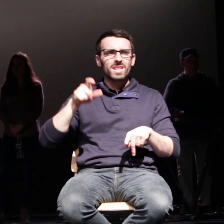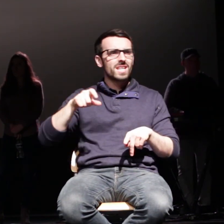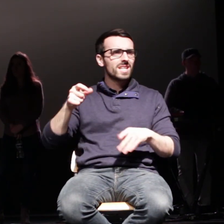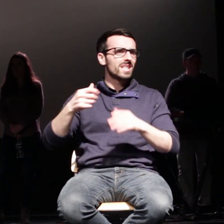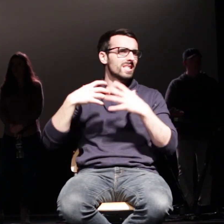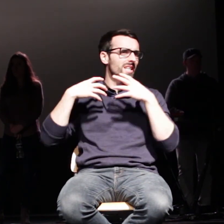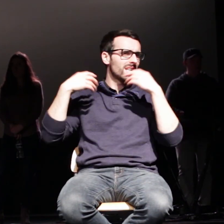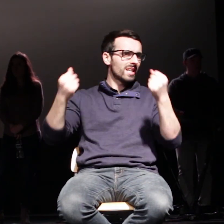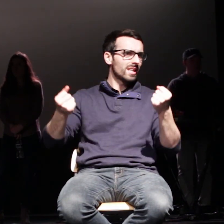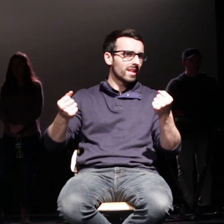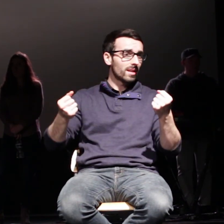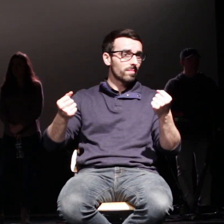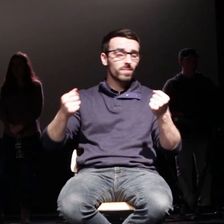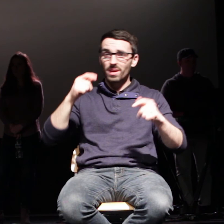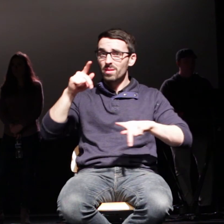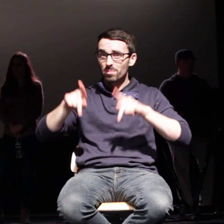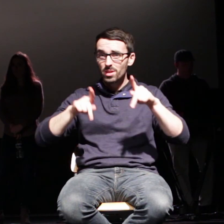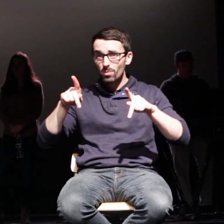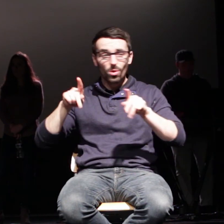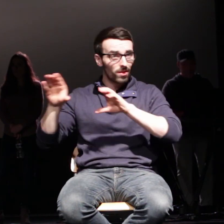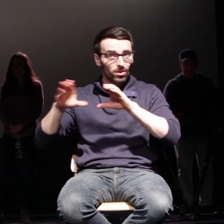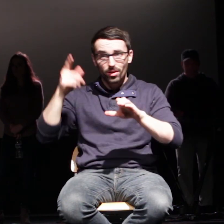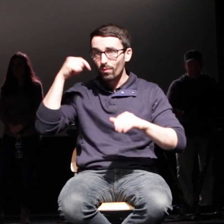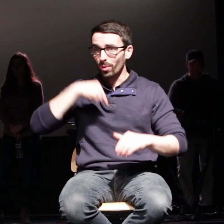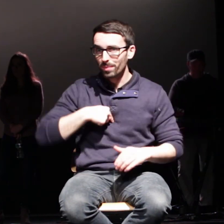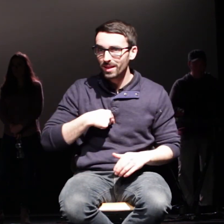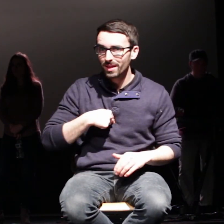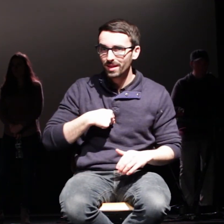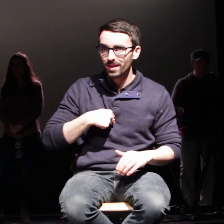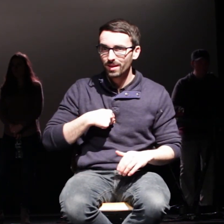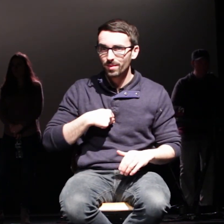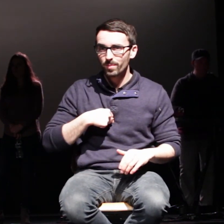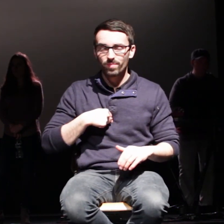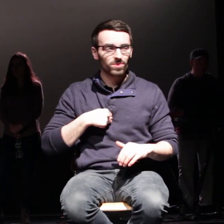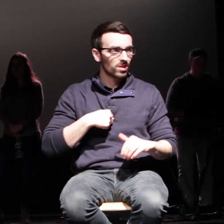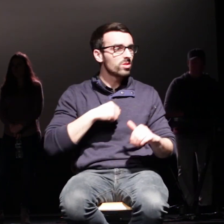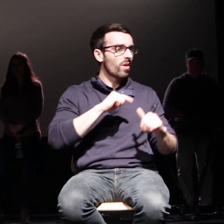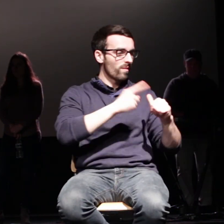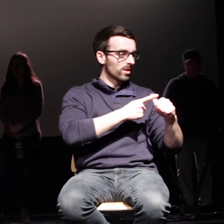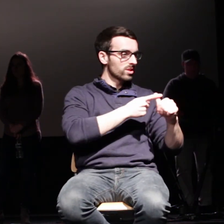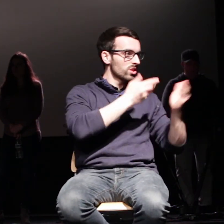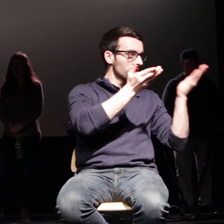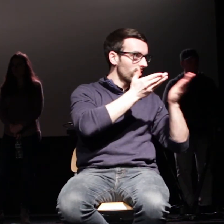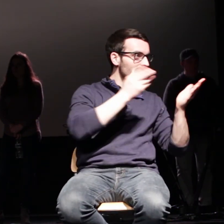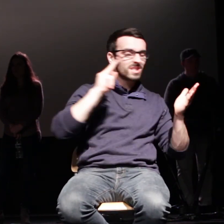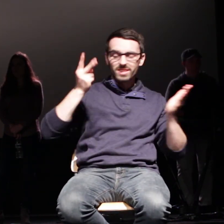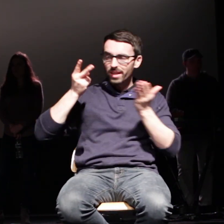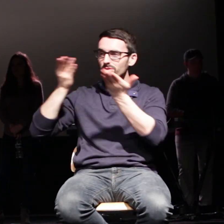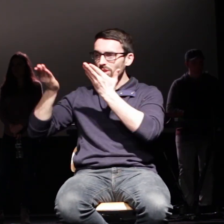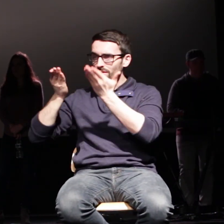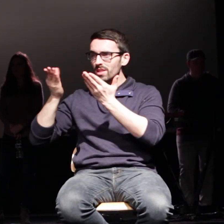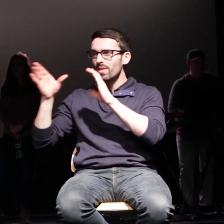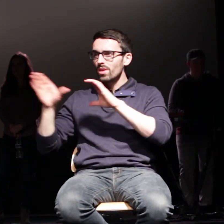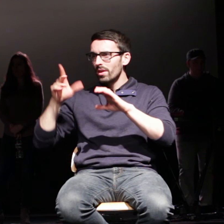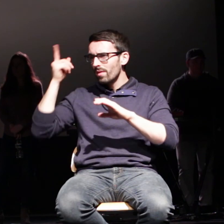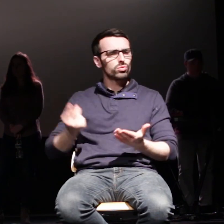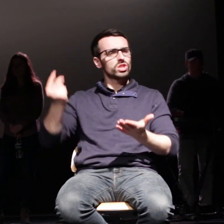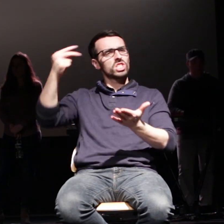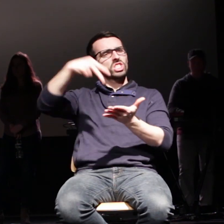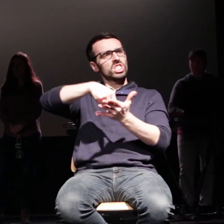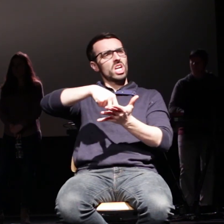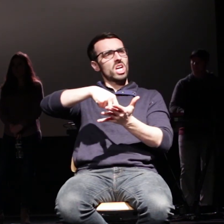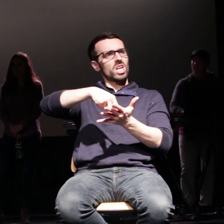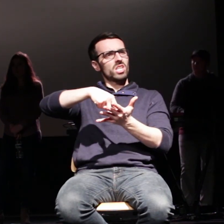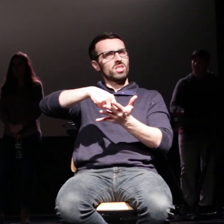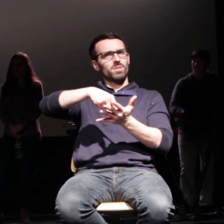in this church do that for me. Some of these people, first service and second service, have done that for me over the last few years. And so, folks, would you just